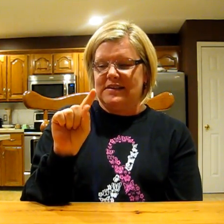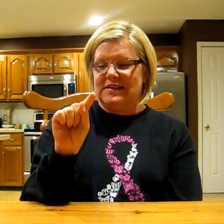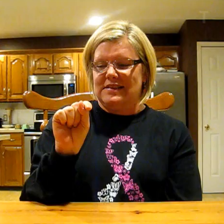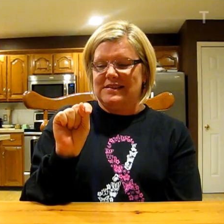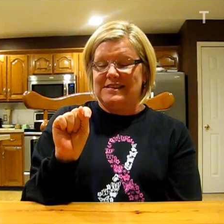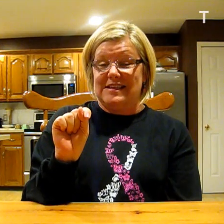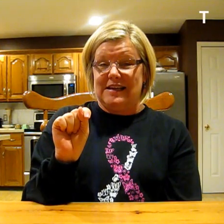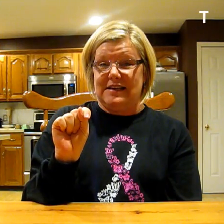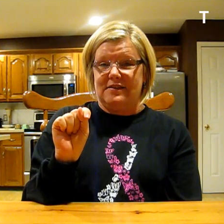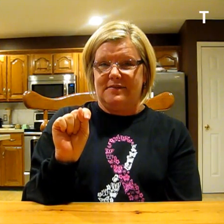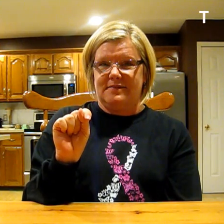T,